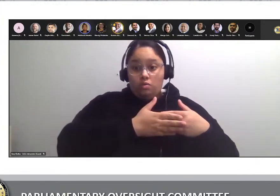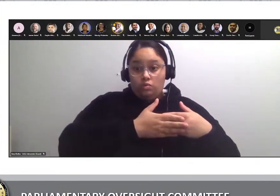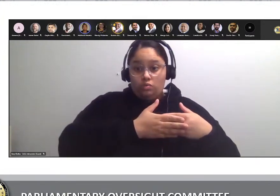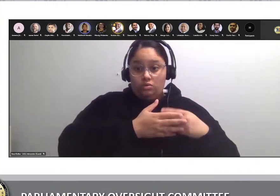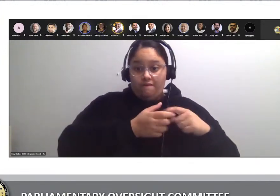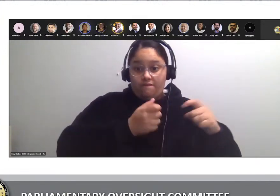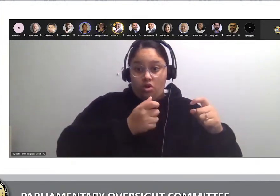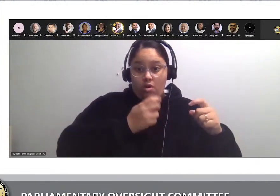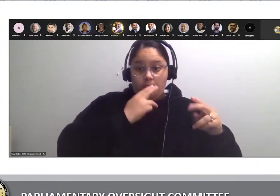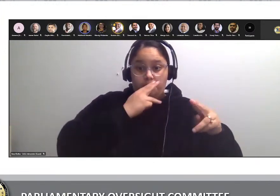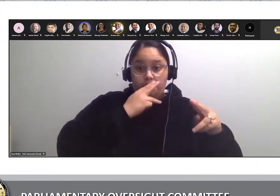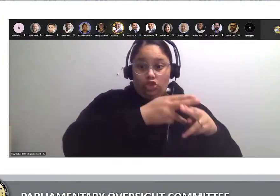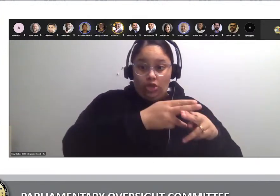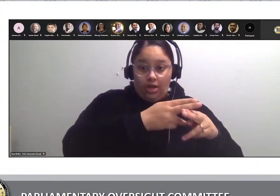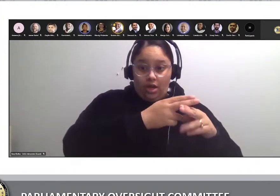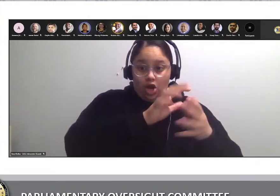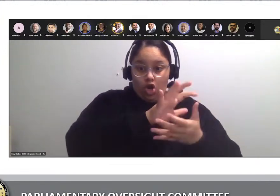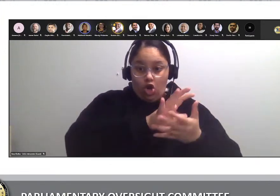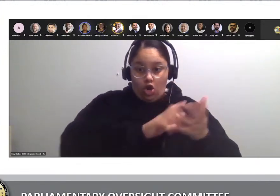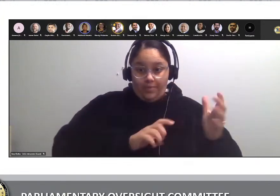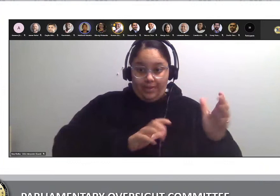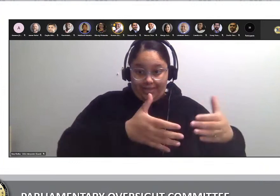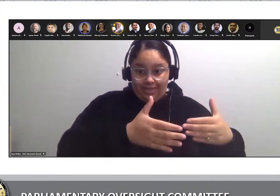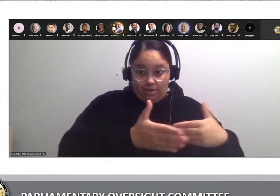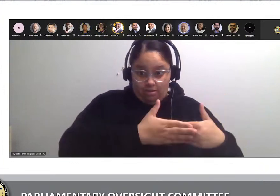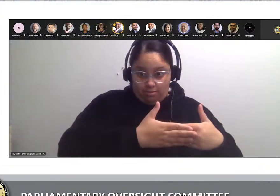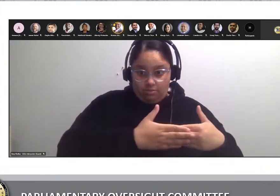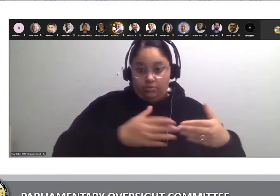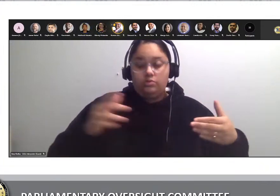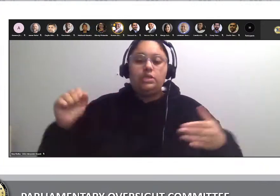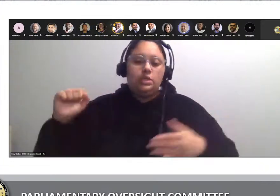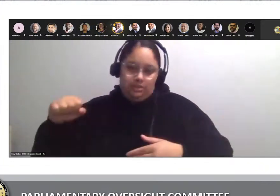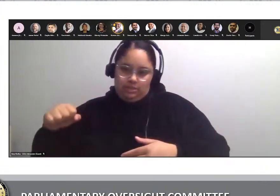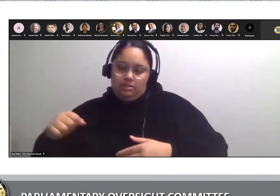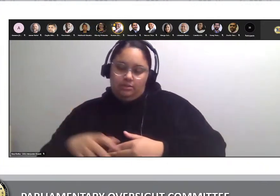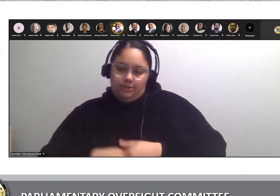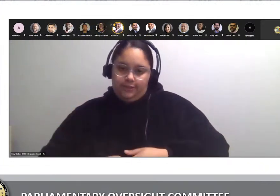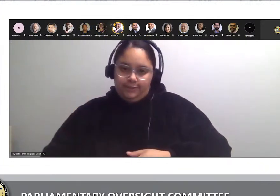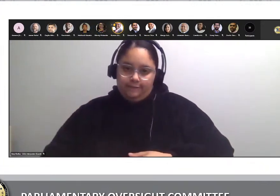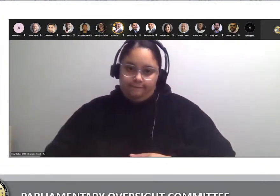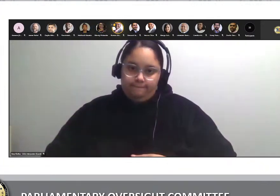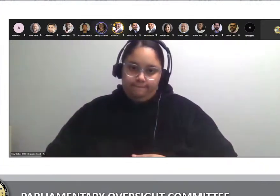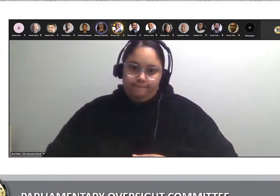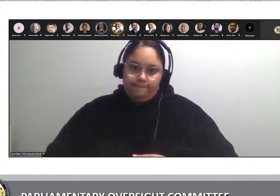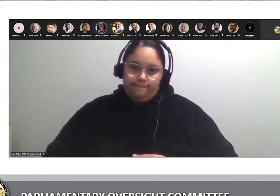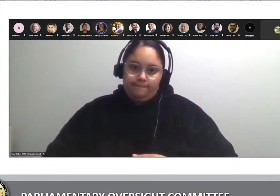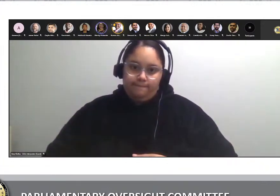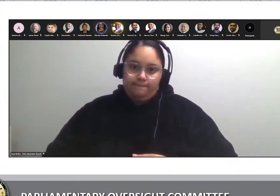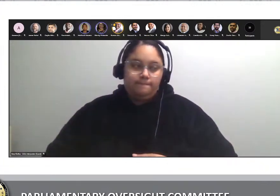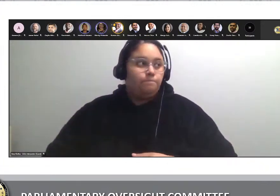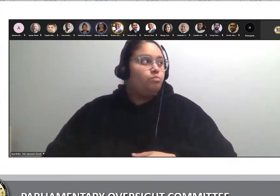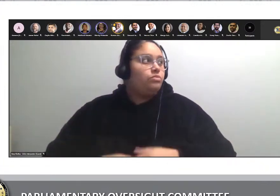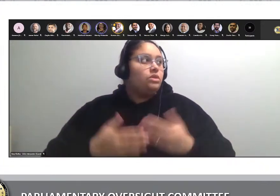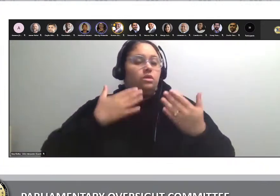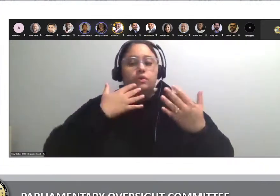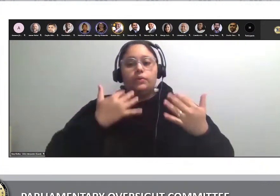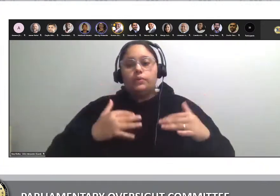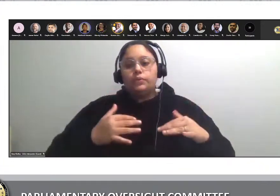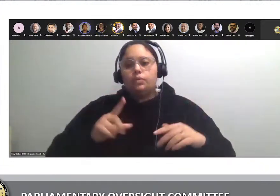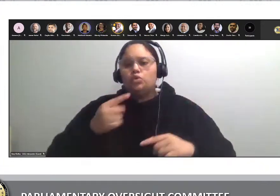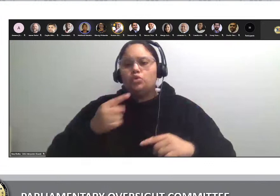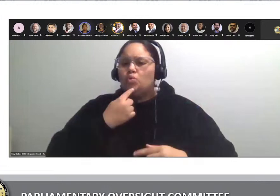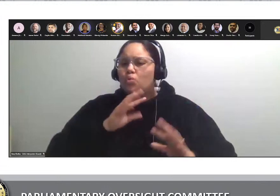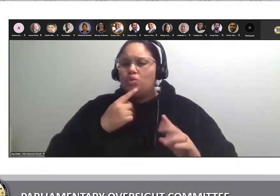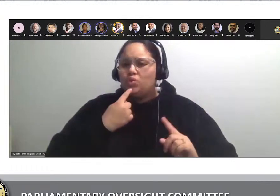the petitions. You are done from the petitions. Okay. Yes, ma'am. Thank you very much. I And see what the do you second say